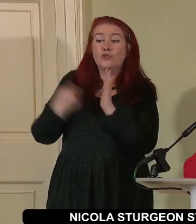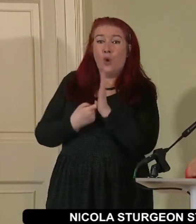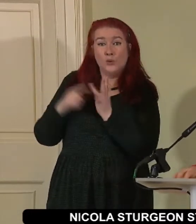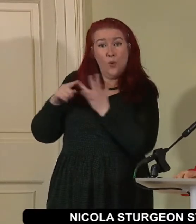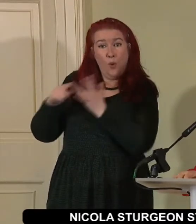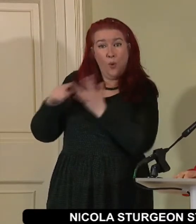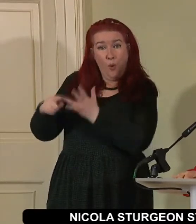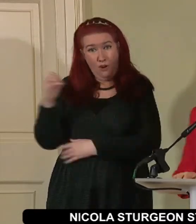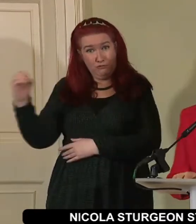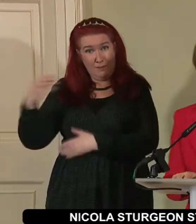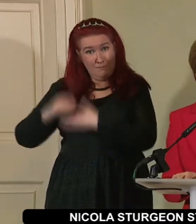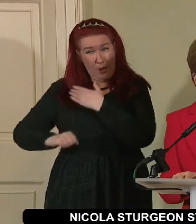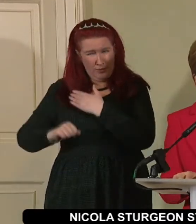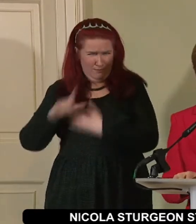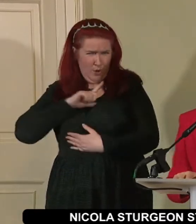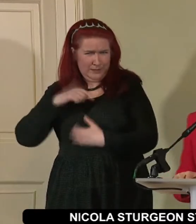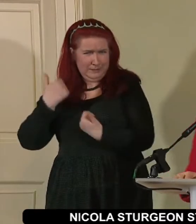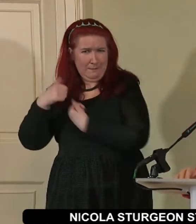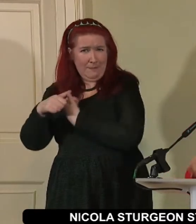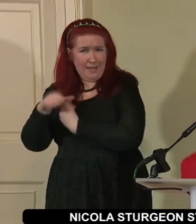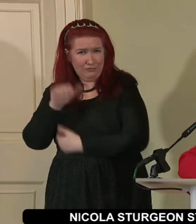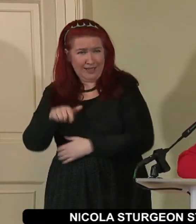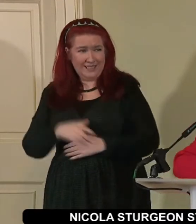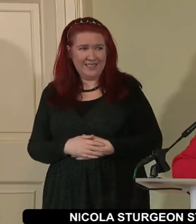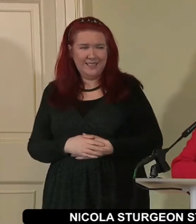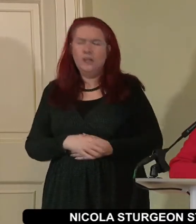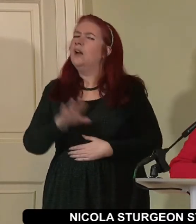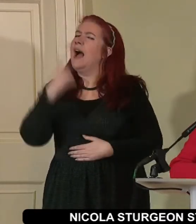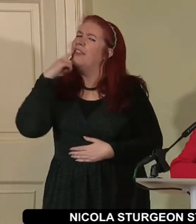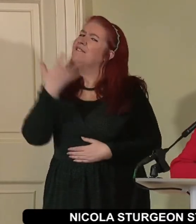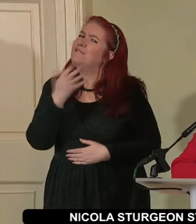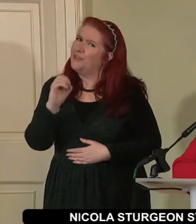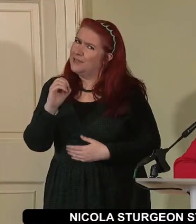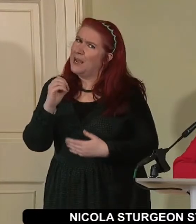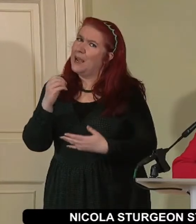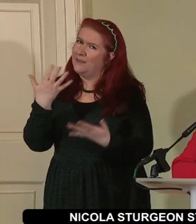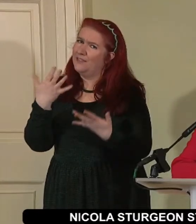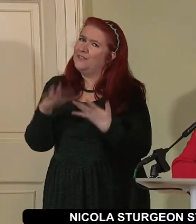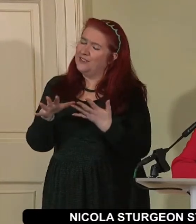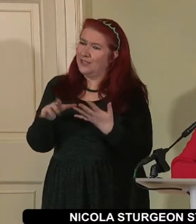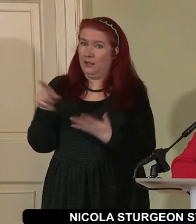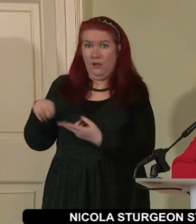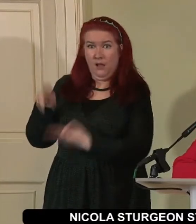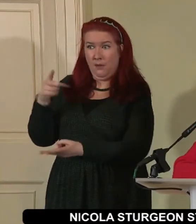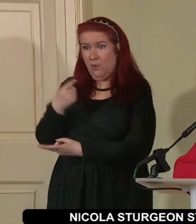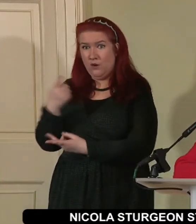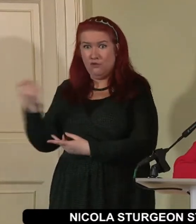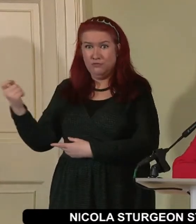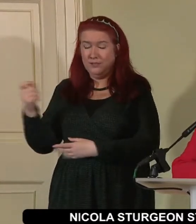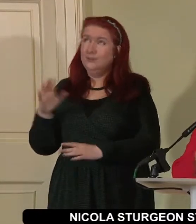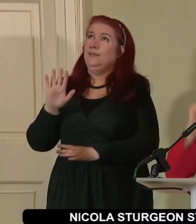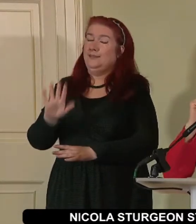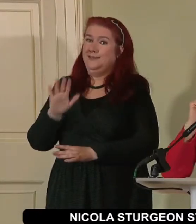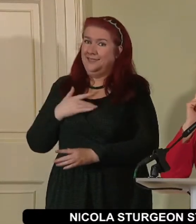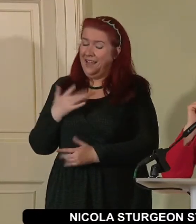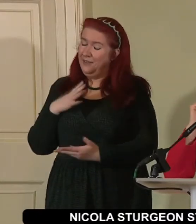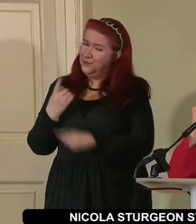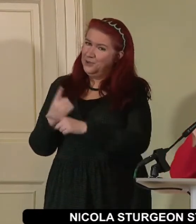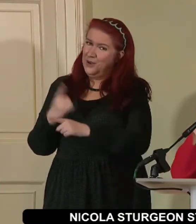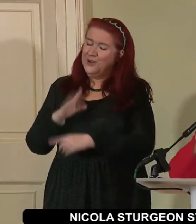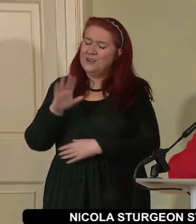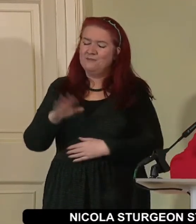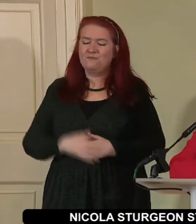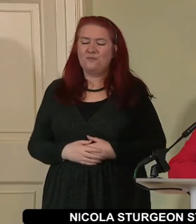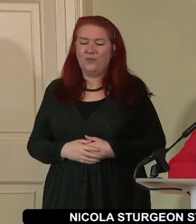£100 as a result of a bet? I think it was 50, so if he's already inflated it to 100, we may have words there. I